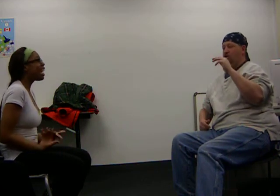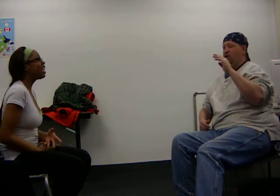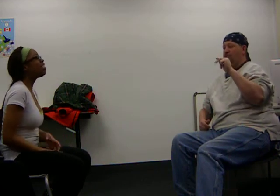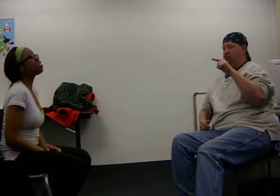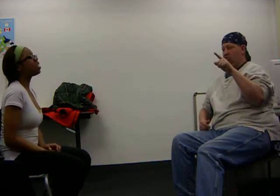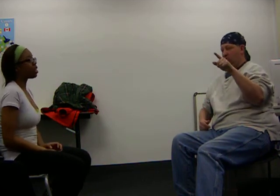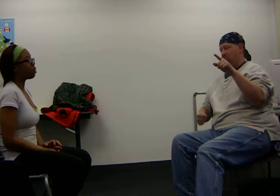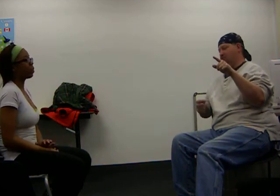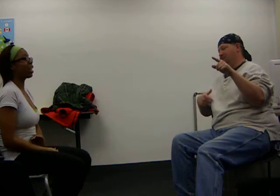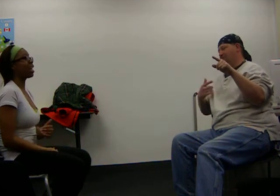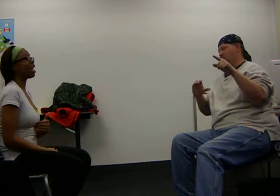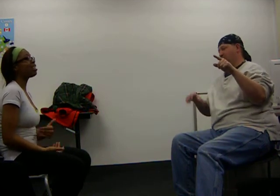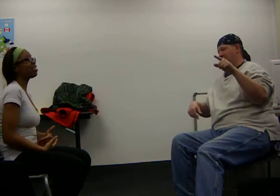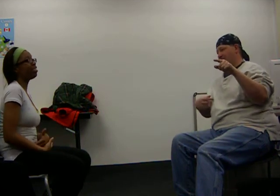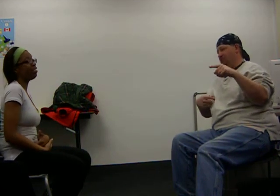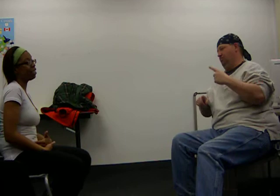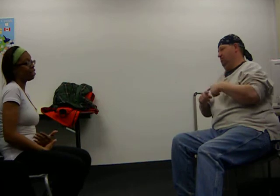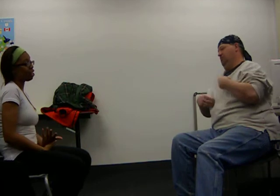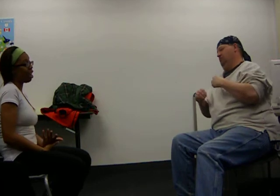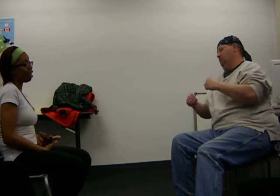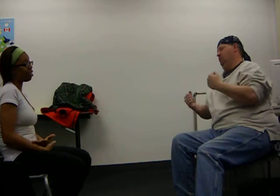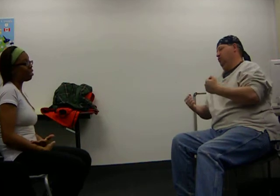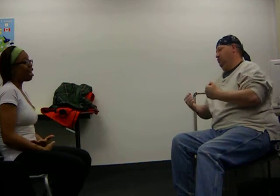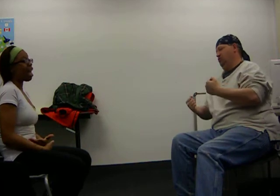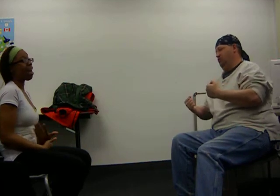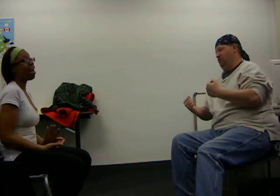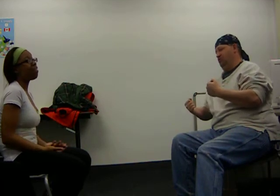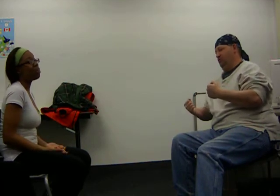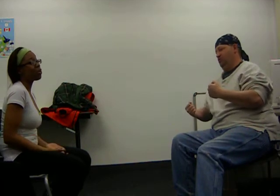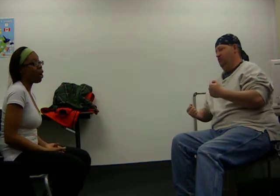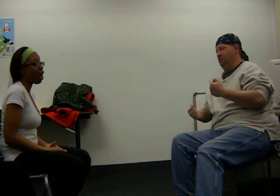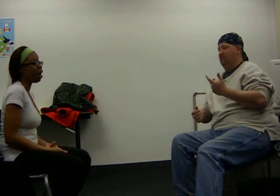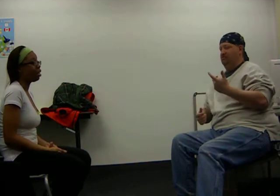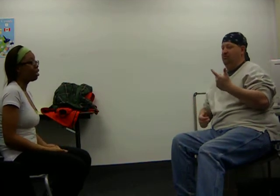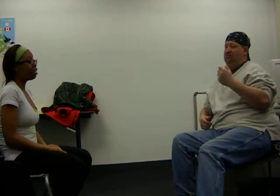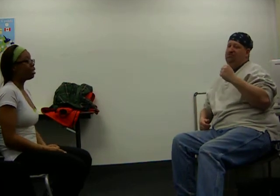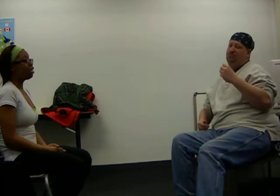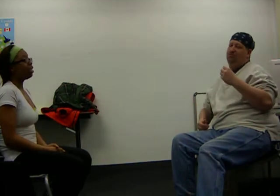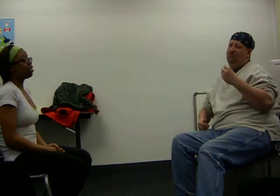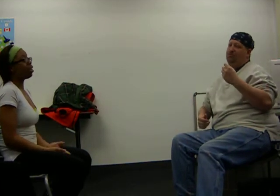Dan lives in Schaumburg, and I still live here in Chicago, and I have no car. So